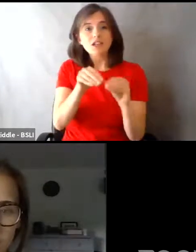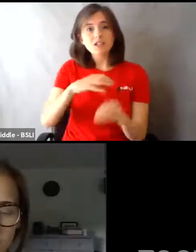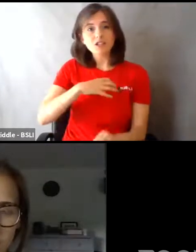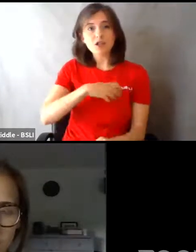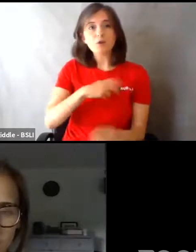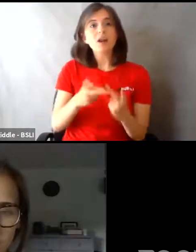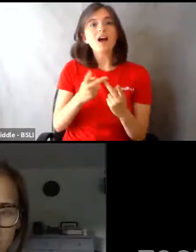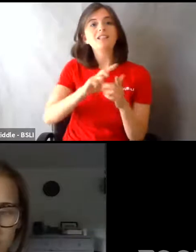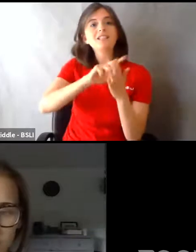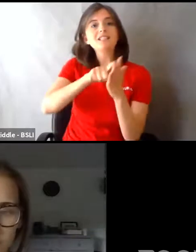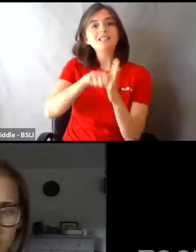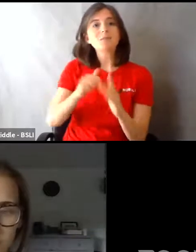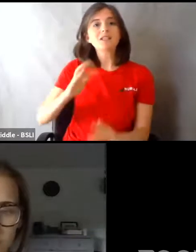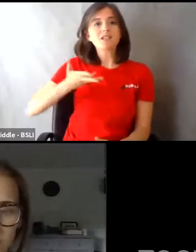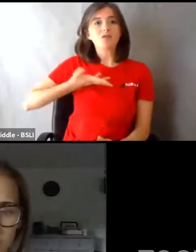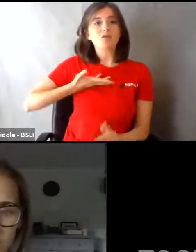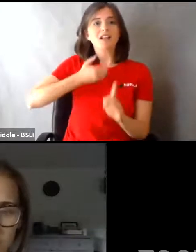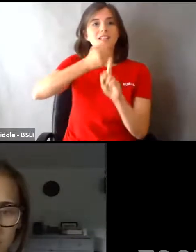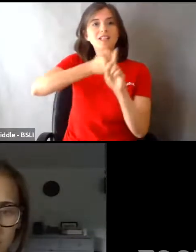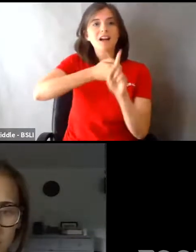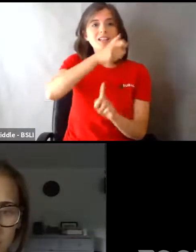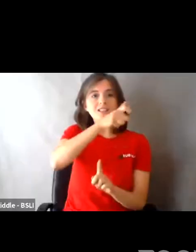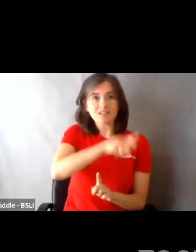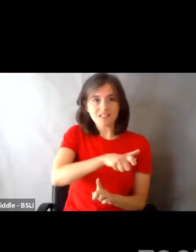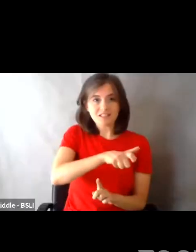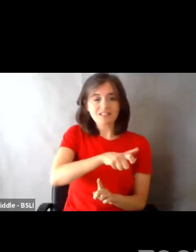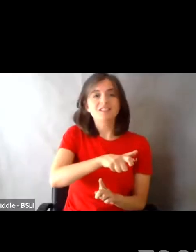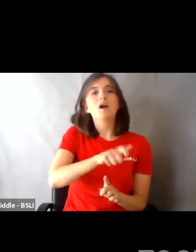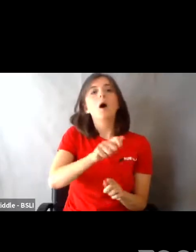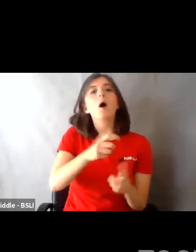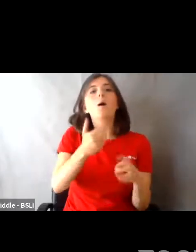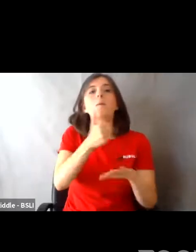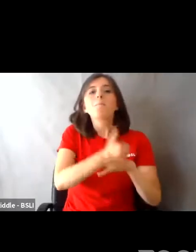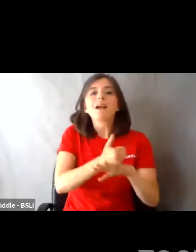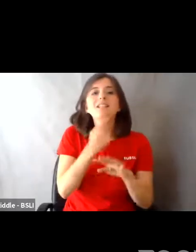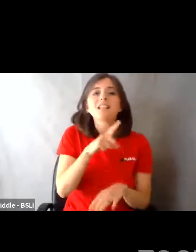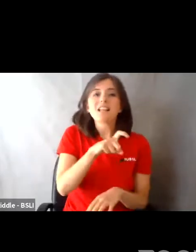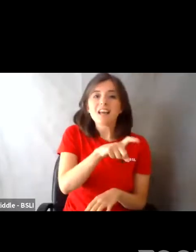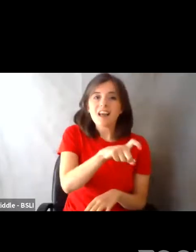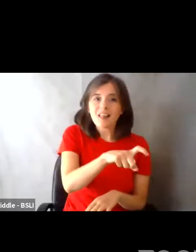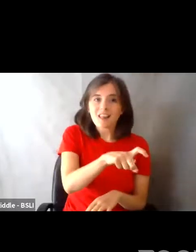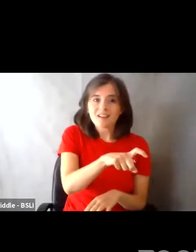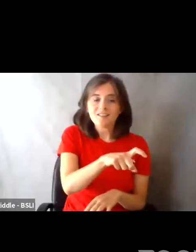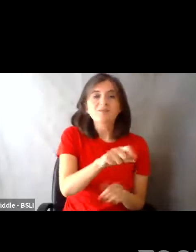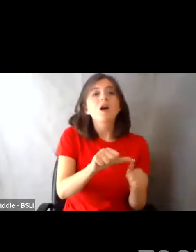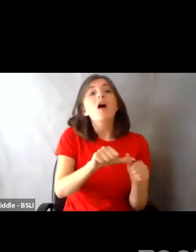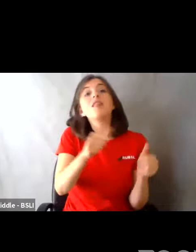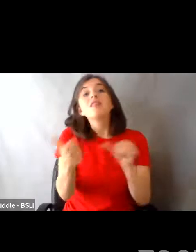in Ealing. Over to you, Mandy. And then after Mandy, we'll be hearing from Grace. Apologies, Grace, we're running a little late.